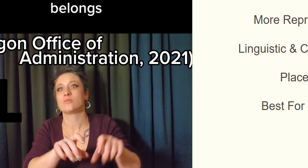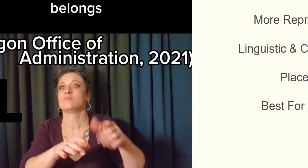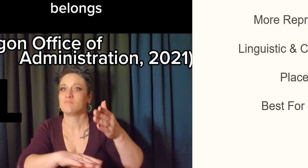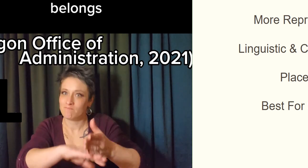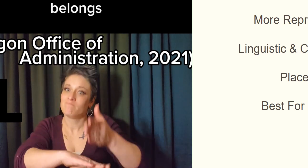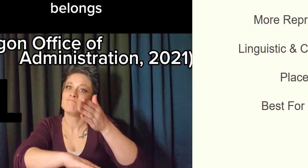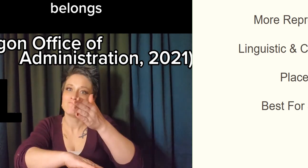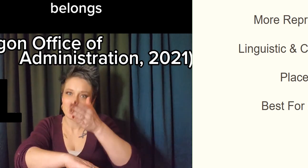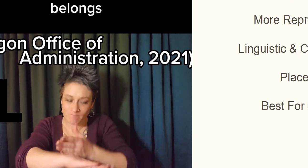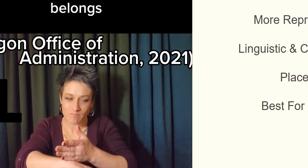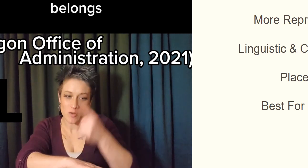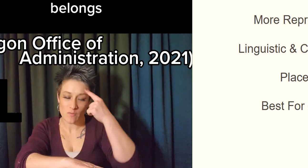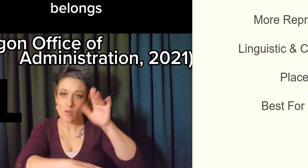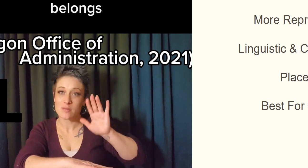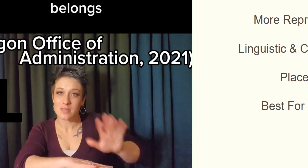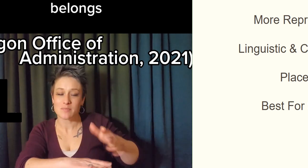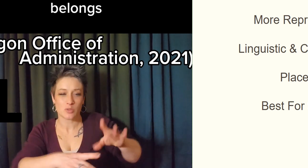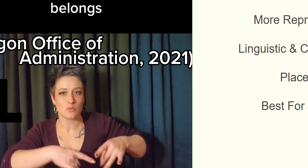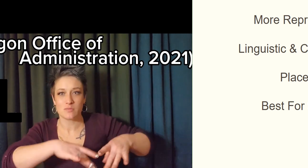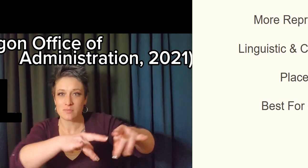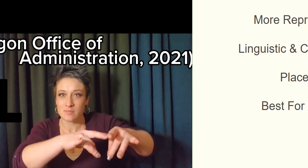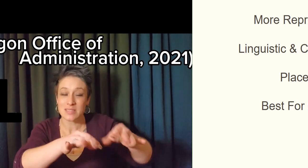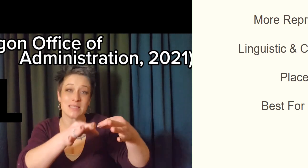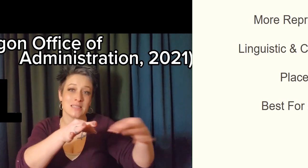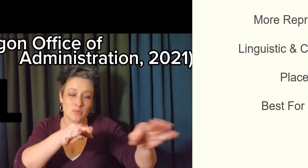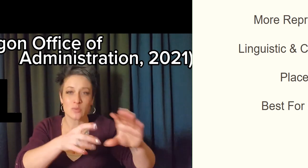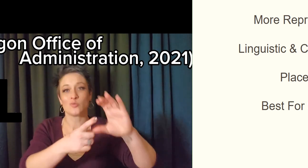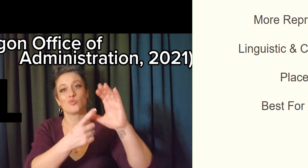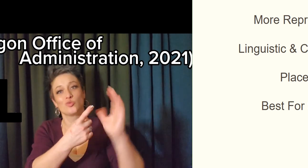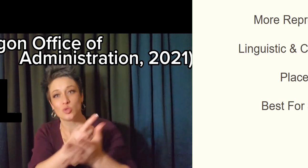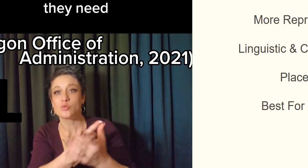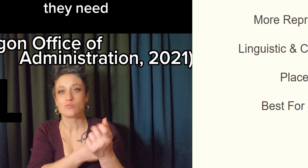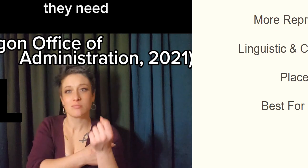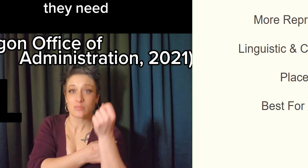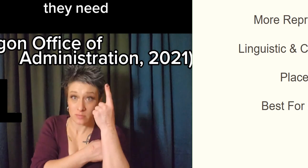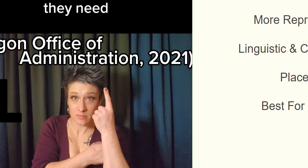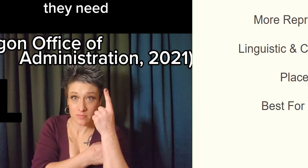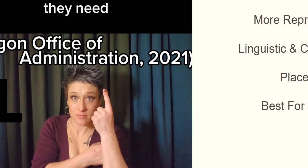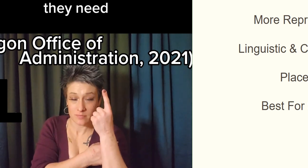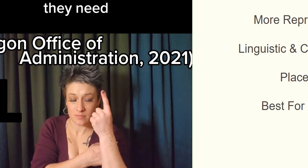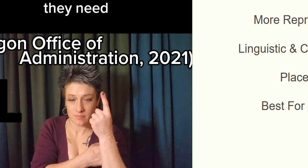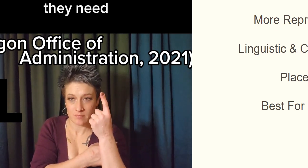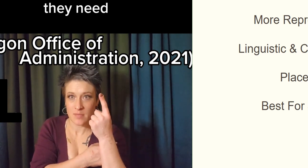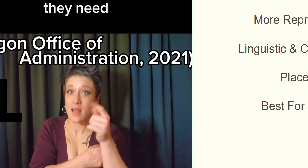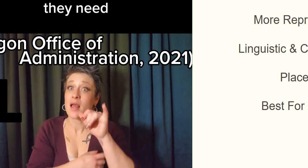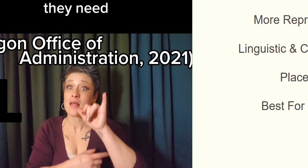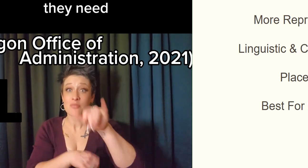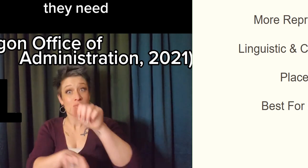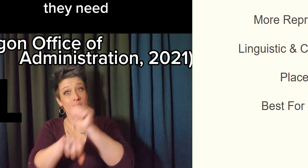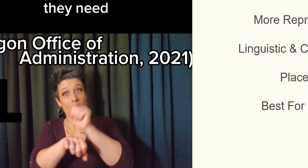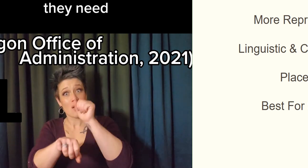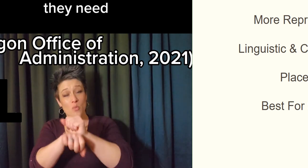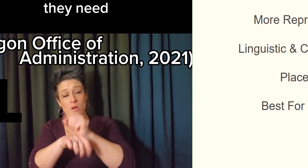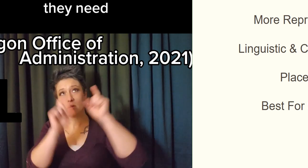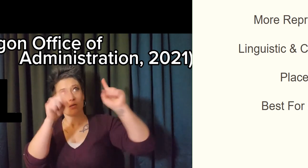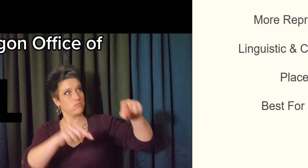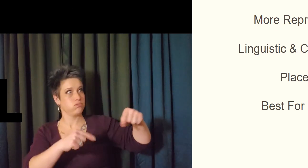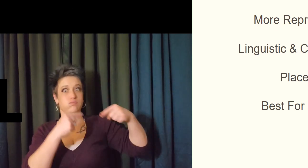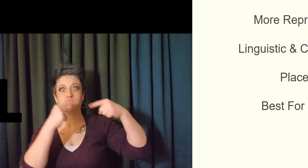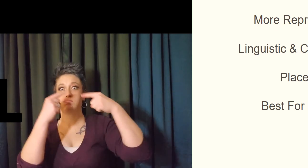deaf school is where the student belongs. And that's an improvement for them to pick up the language and the culture that they need.